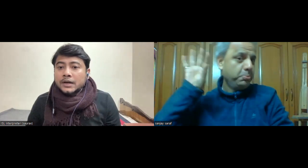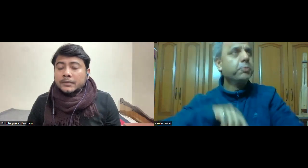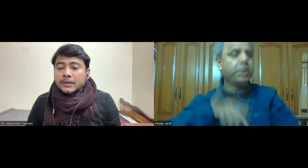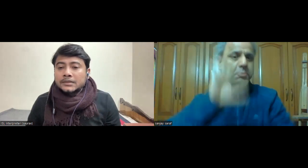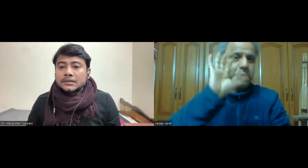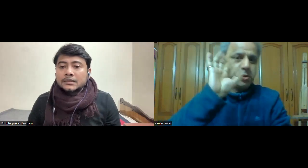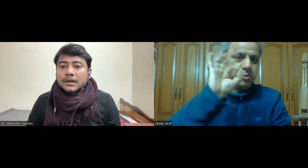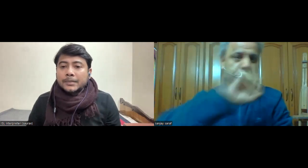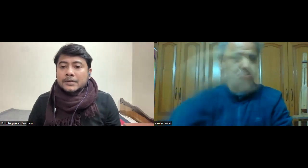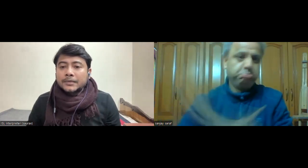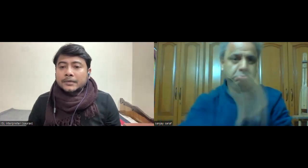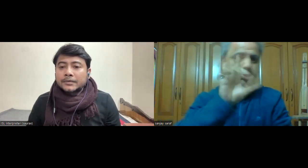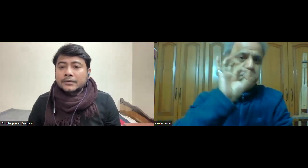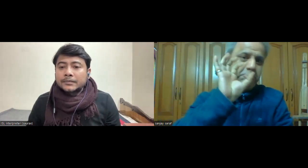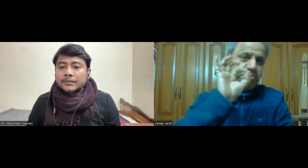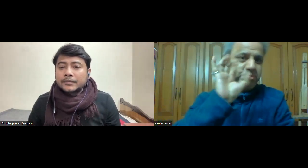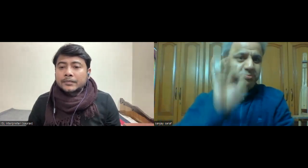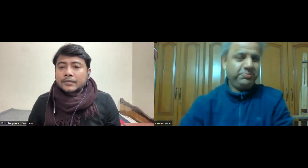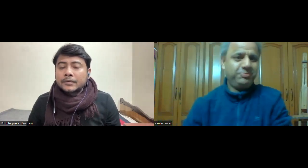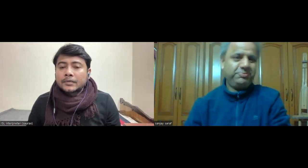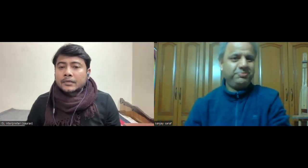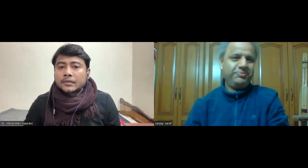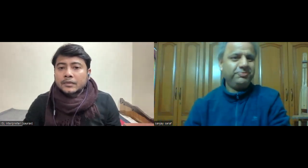During chanting, Mataji, it happens sometimes.